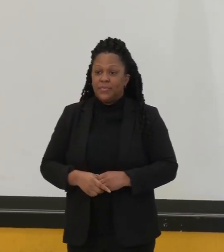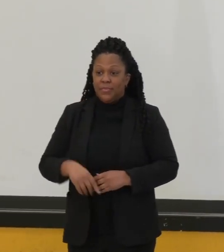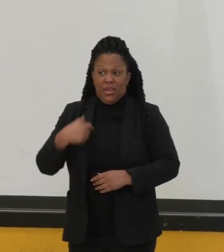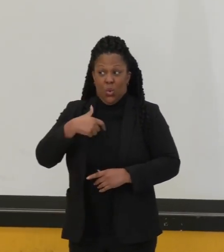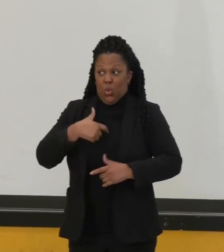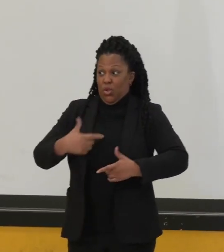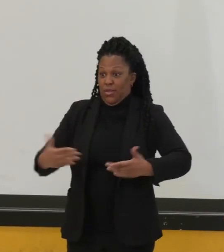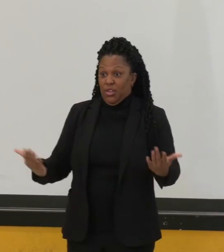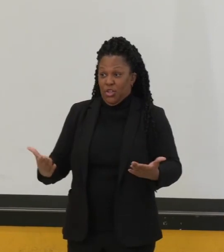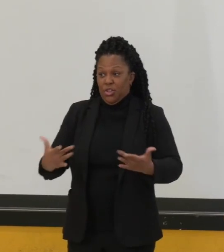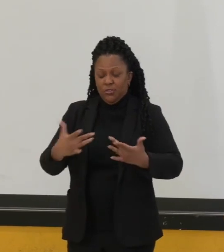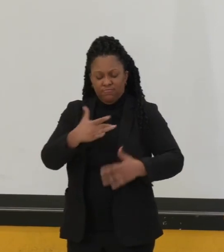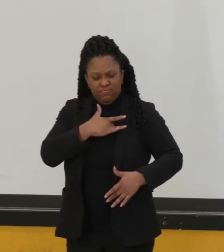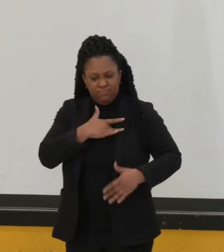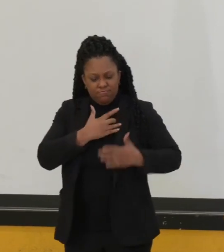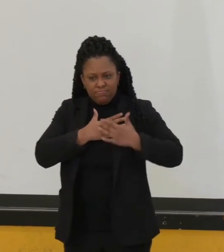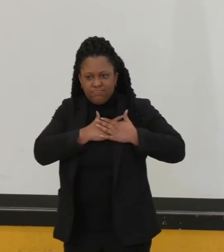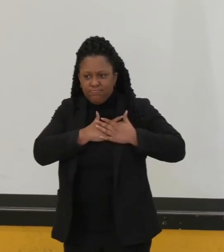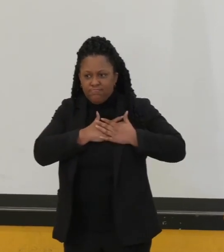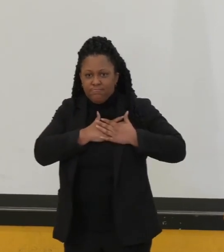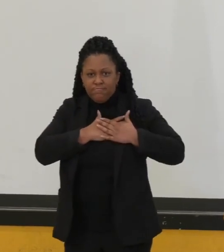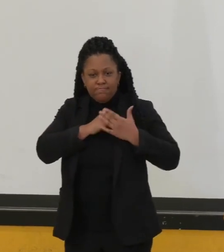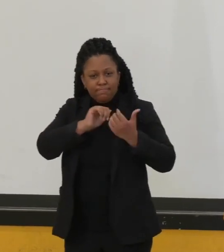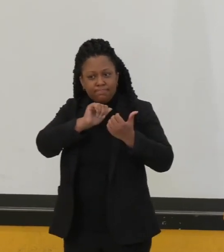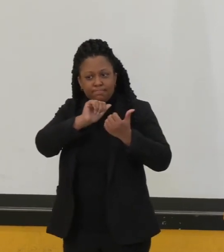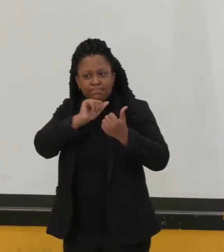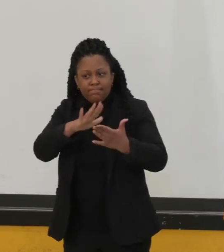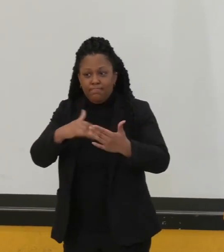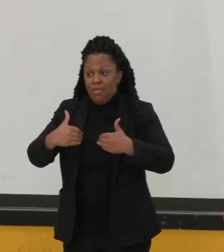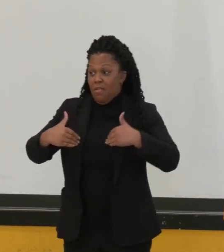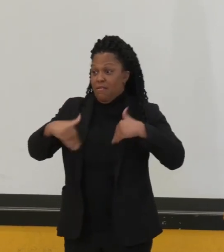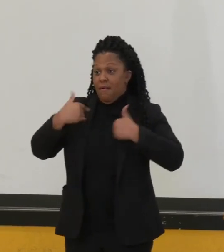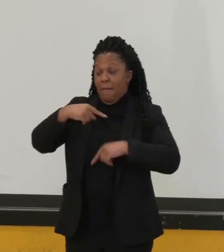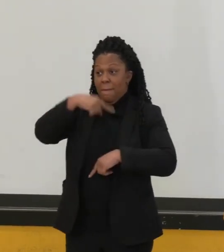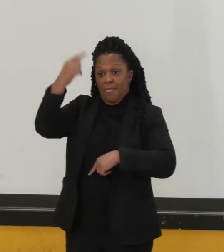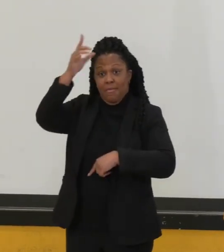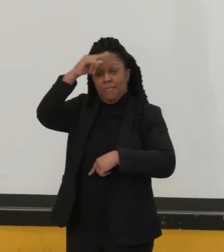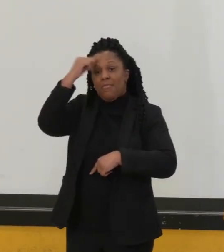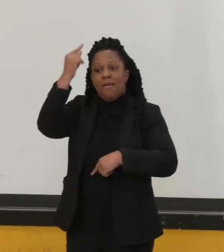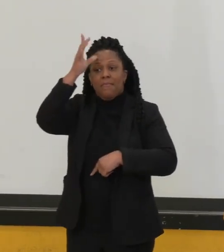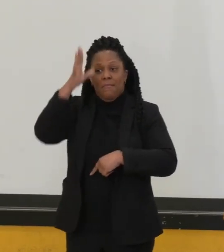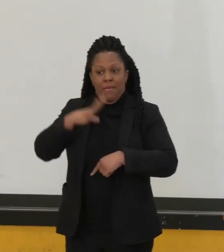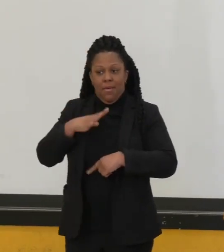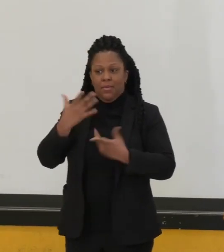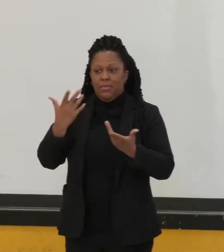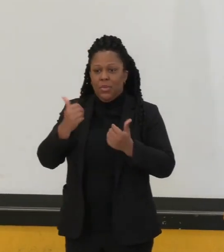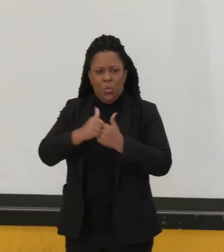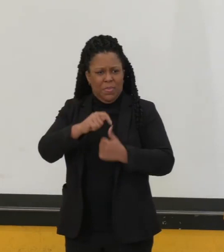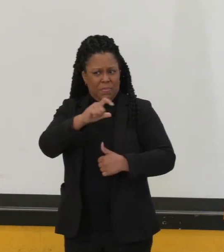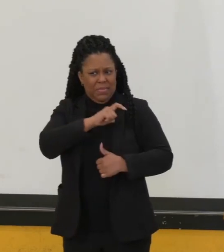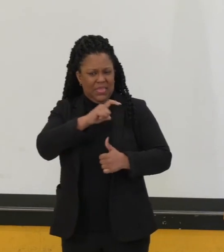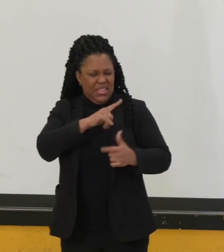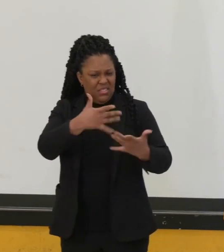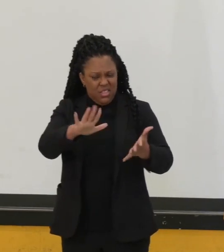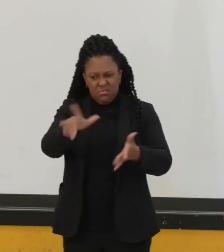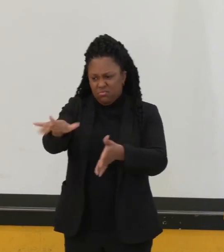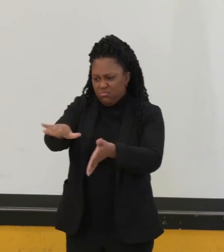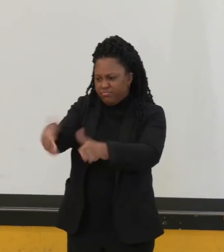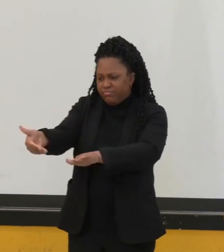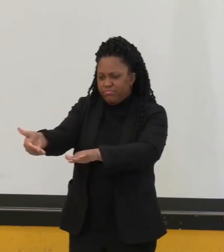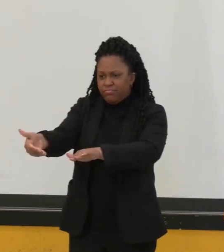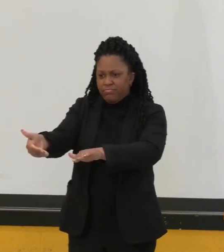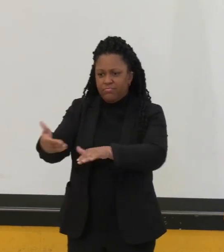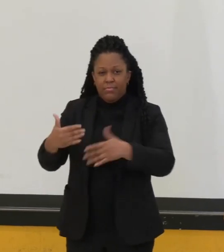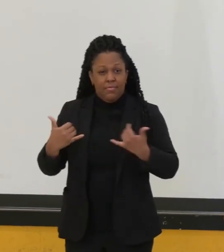the death of a young black man with an interaction with police. As the world is watching during the trial of Derek